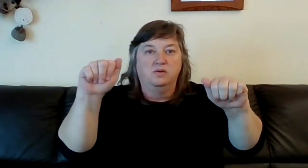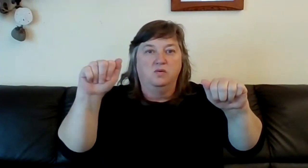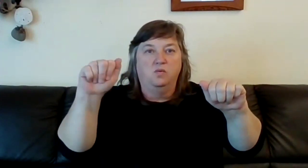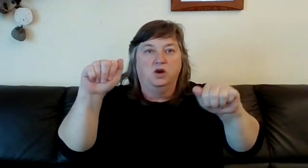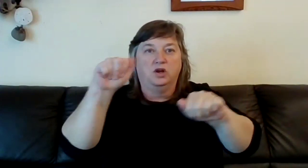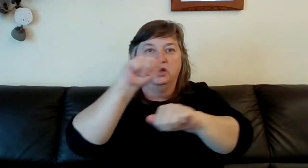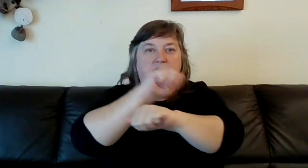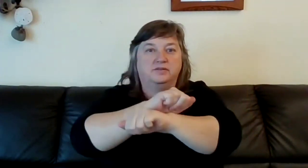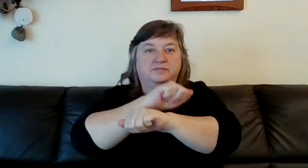work,